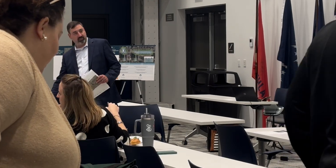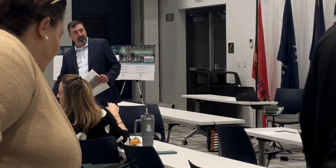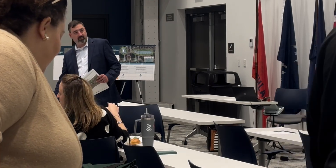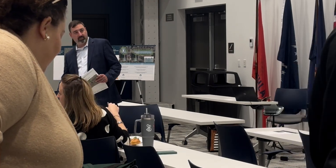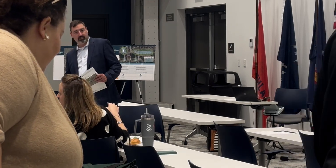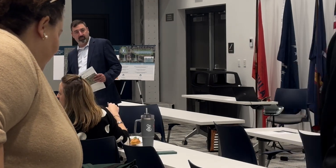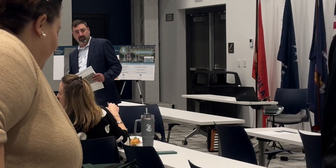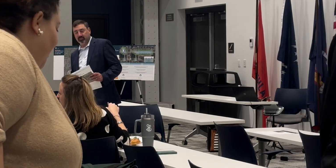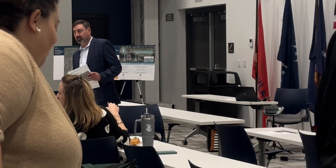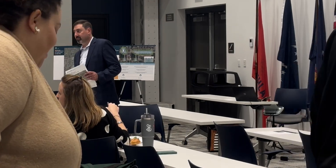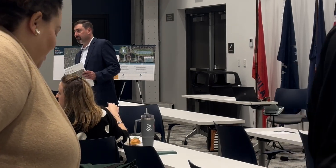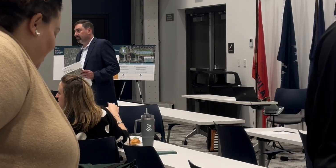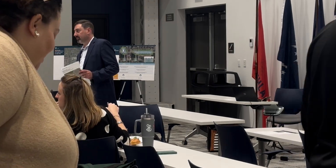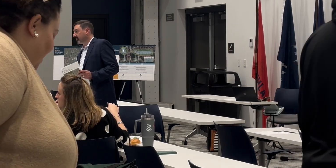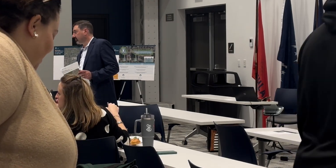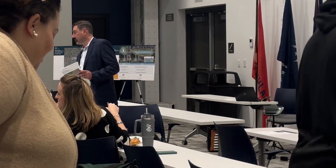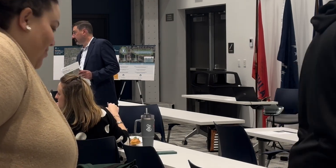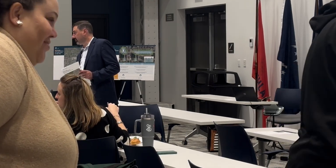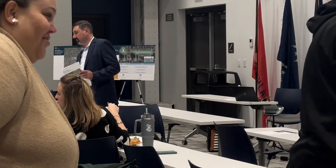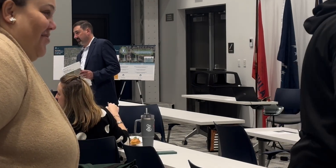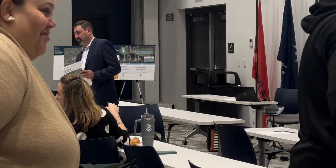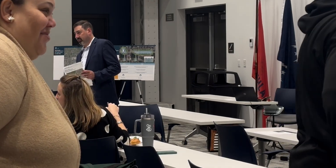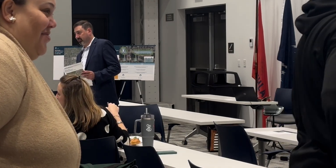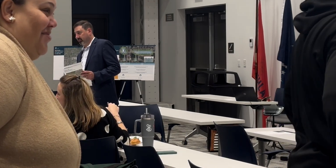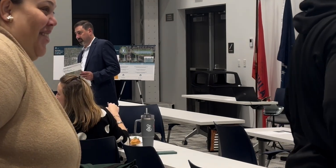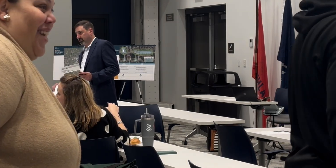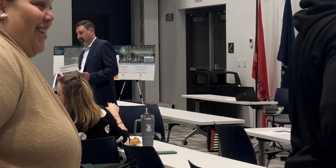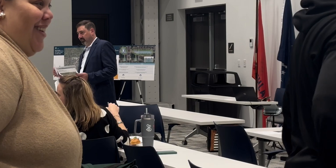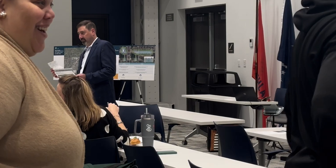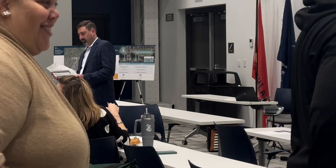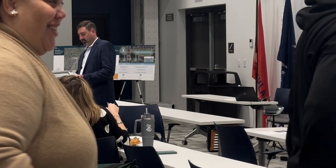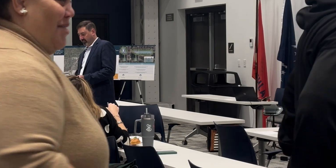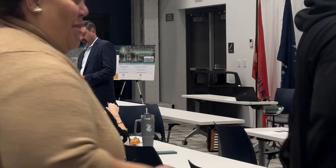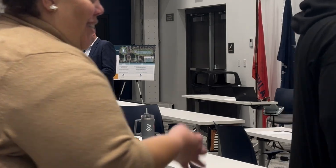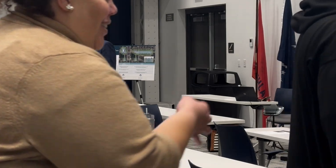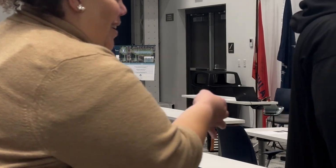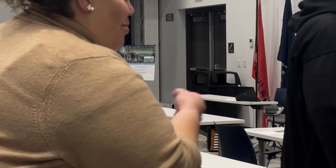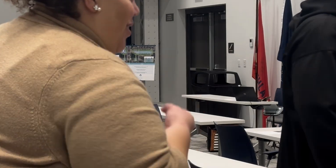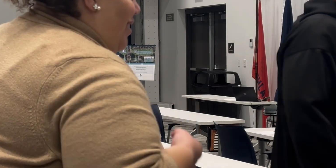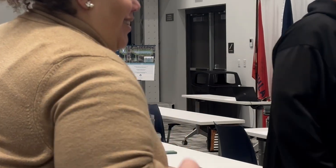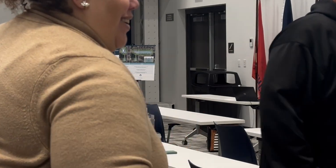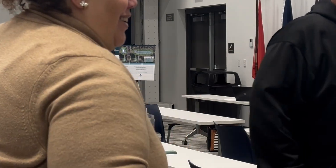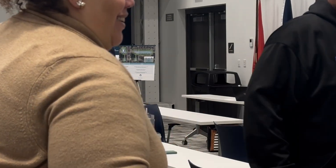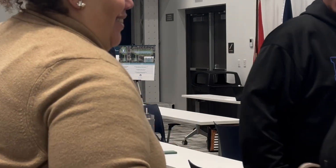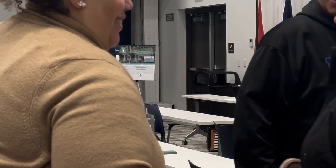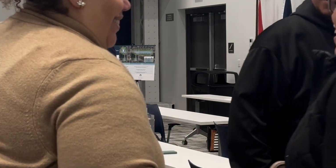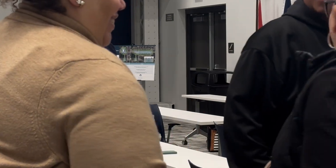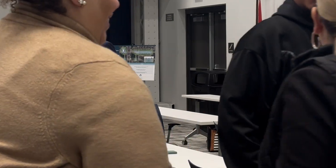Not a